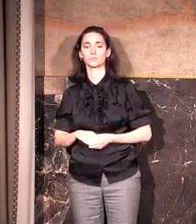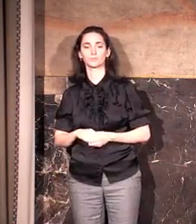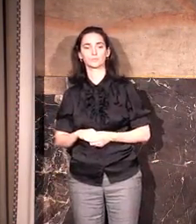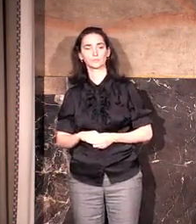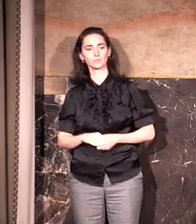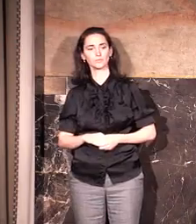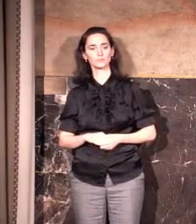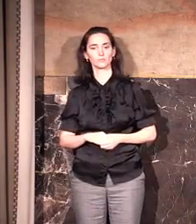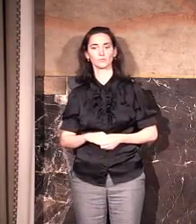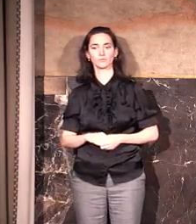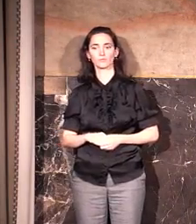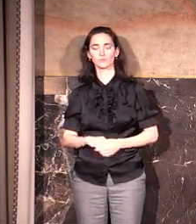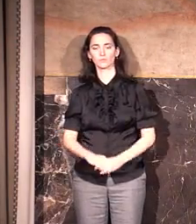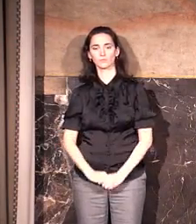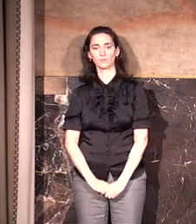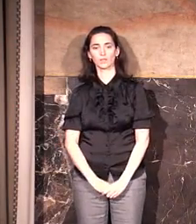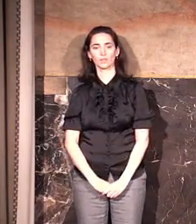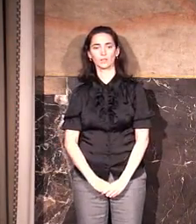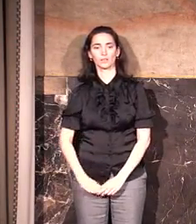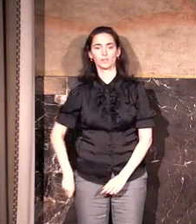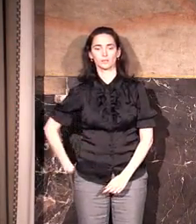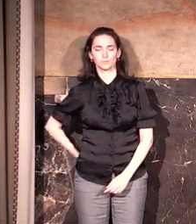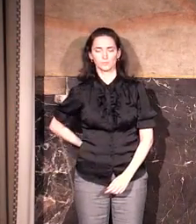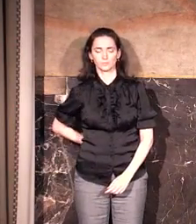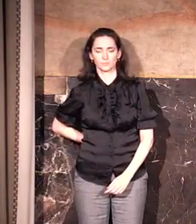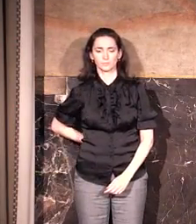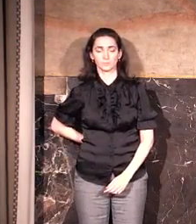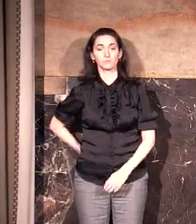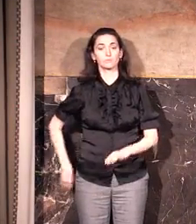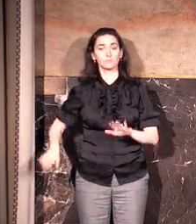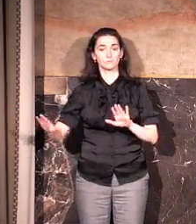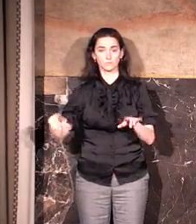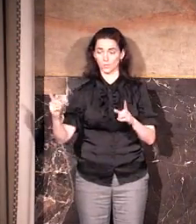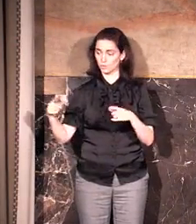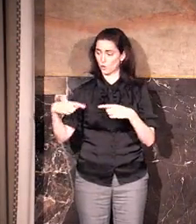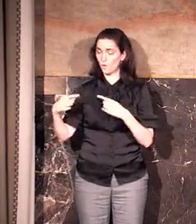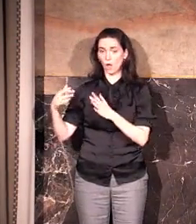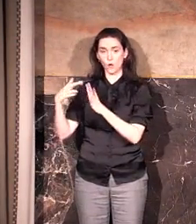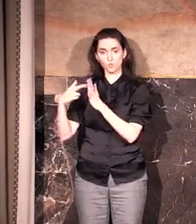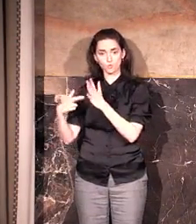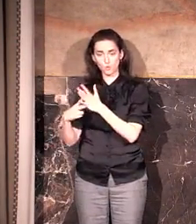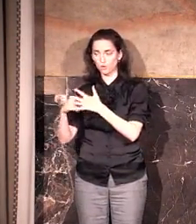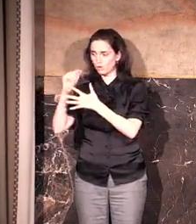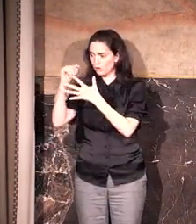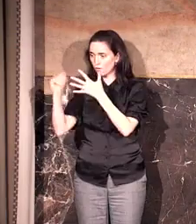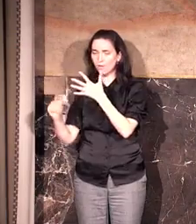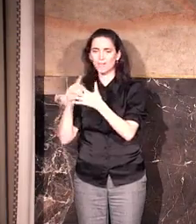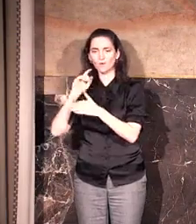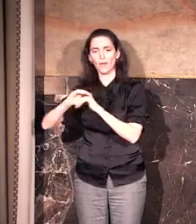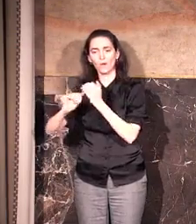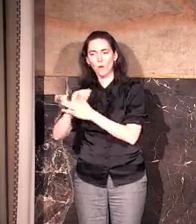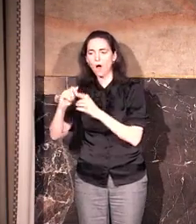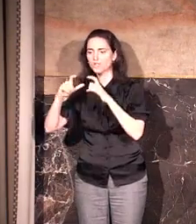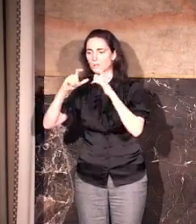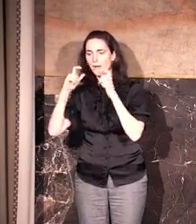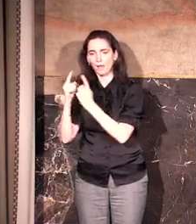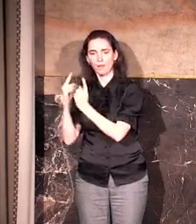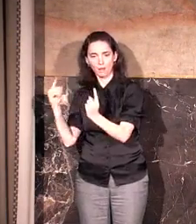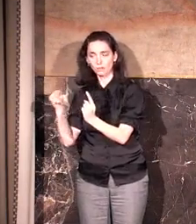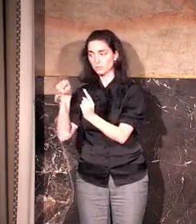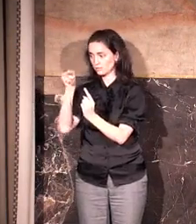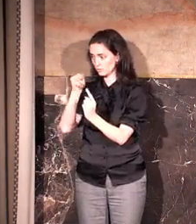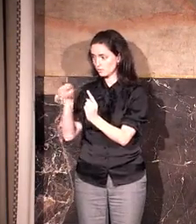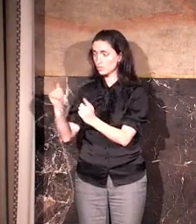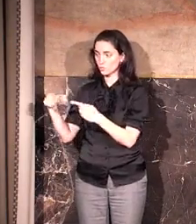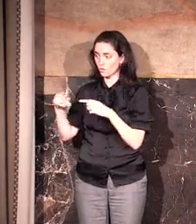continued to have the mitigation measures in place, ramp up our testing and so forth, we're in a different and a